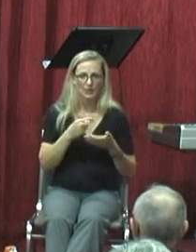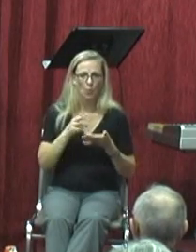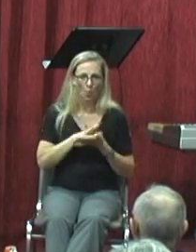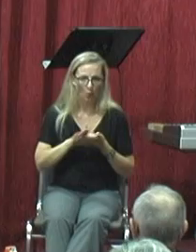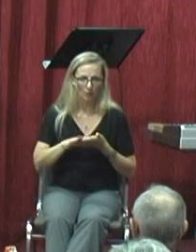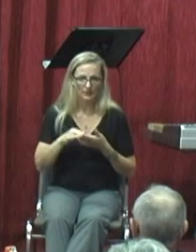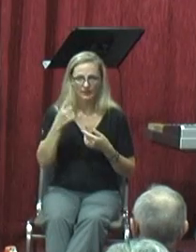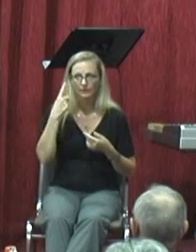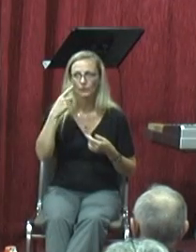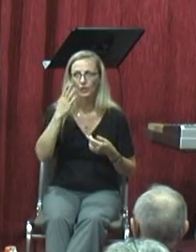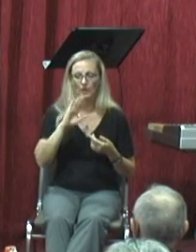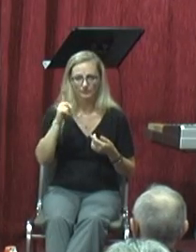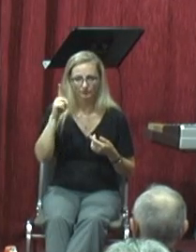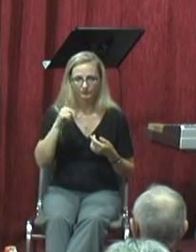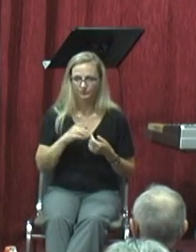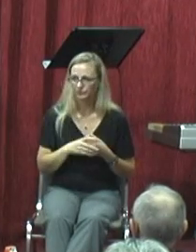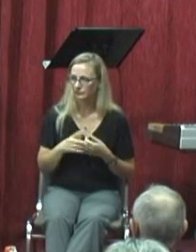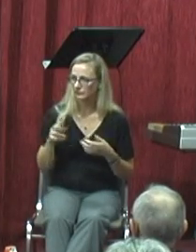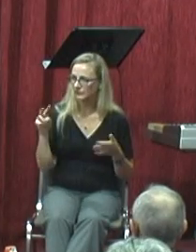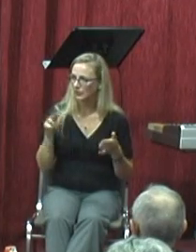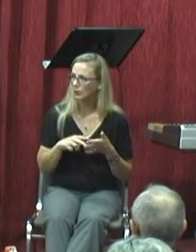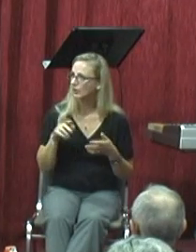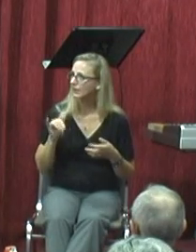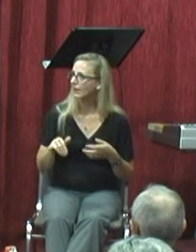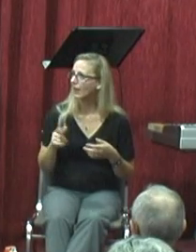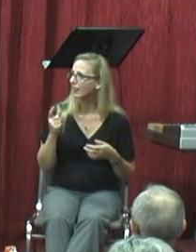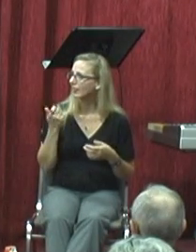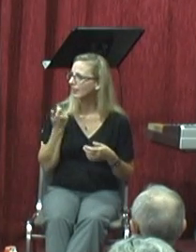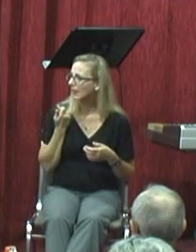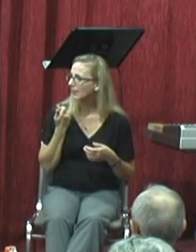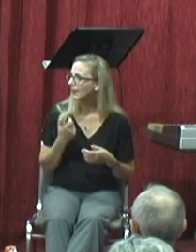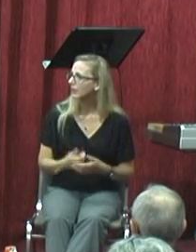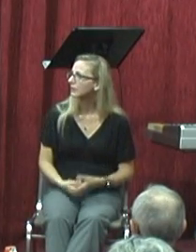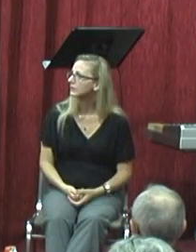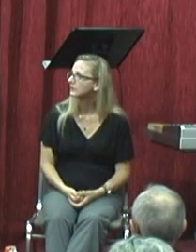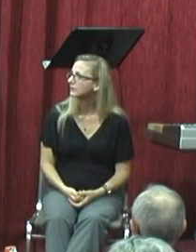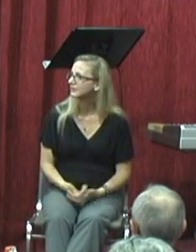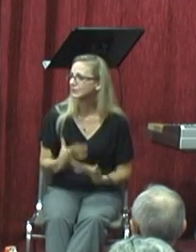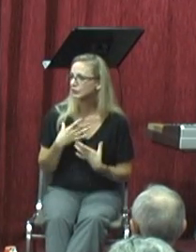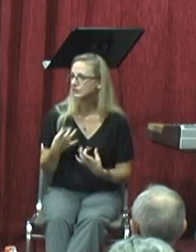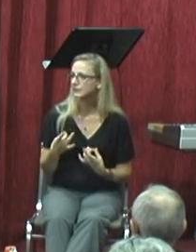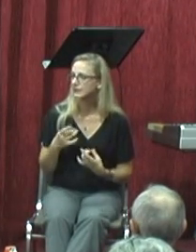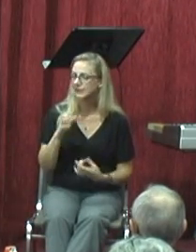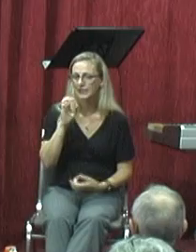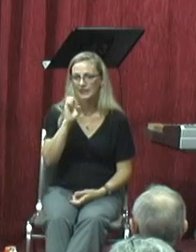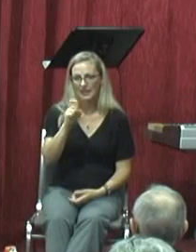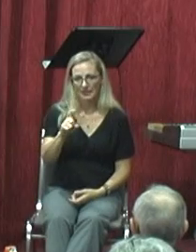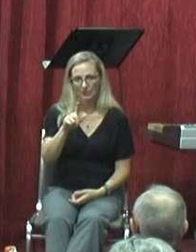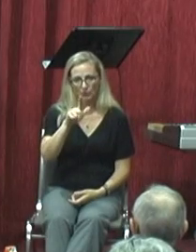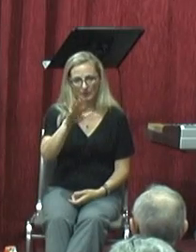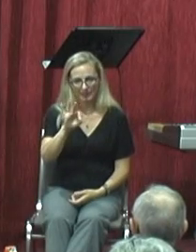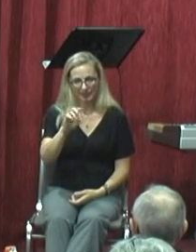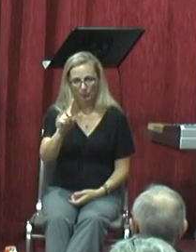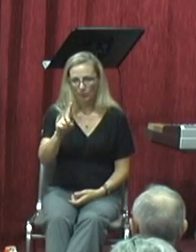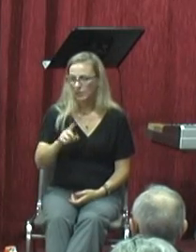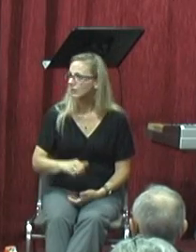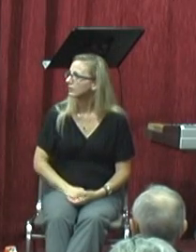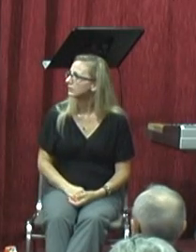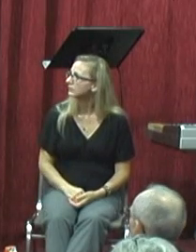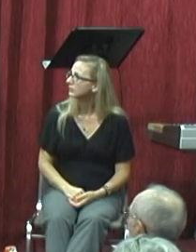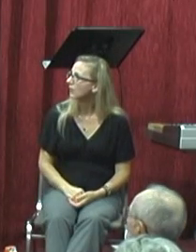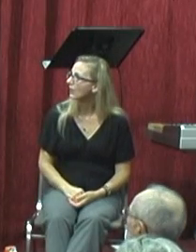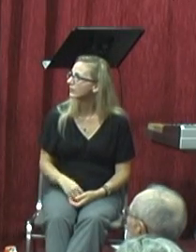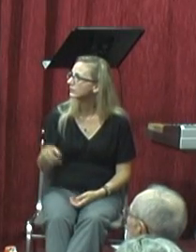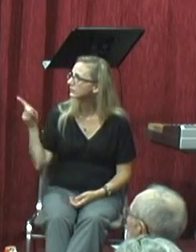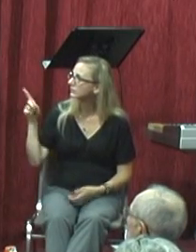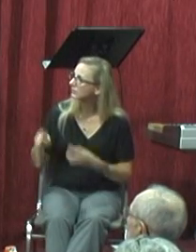So let's look into this a little bit, because this is interesting. Exodus chapter 29, verse 1. Now this is what you